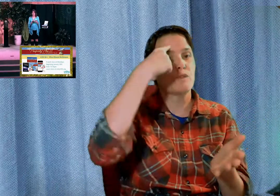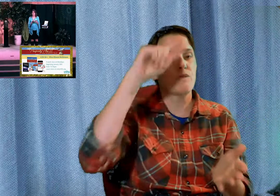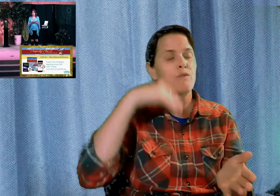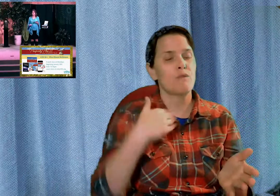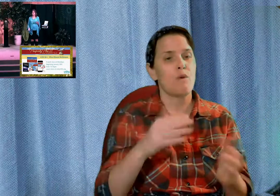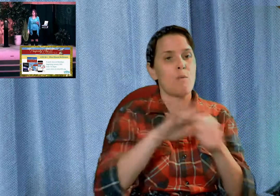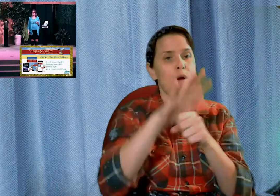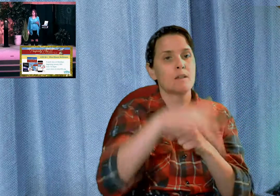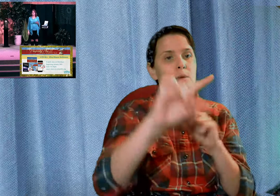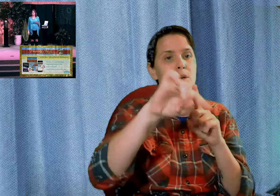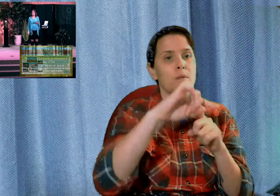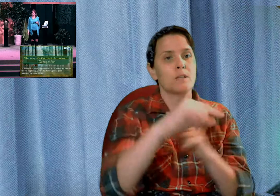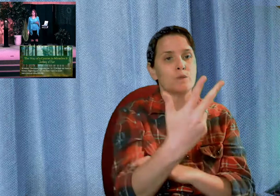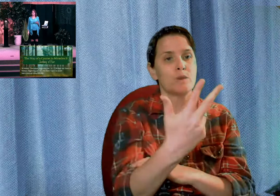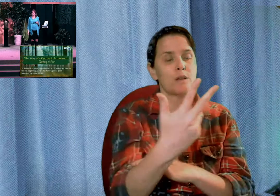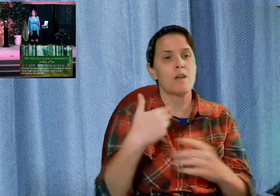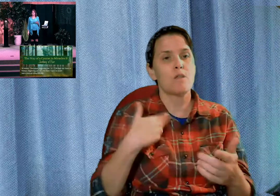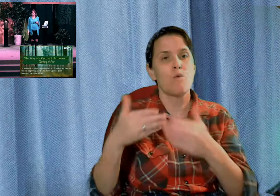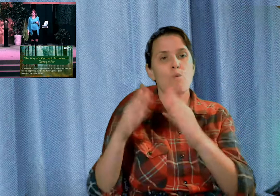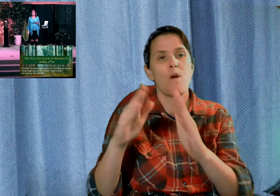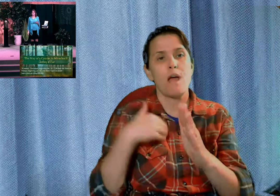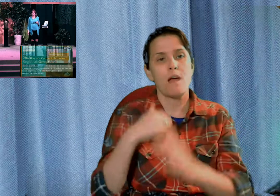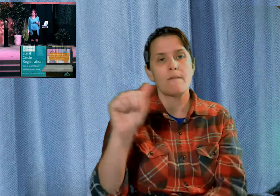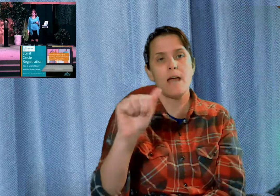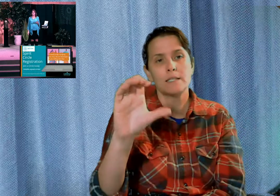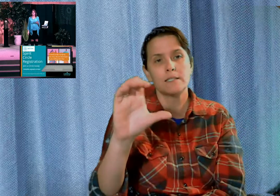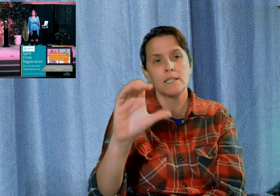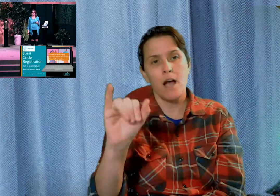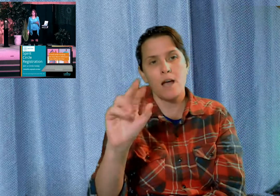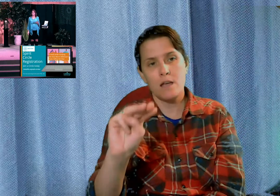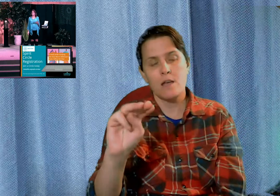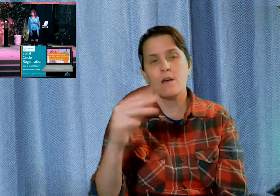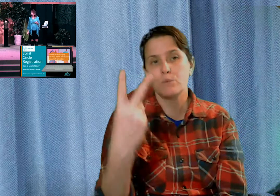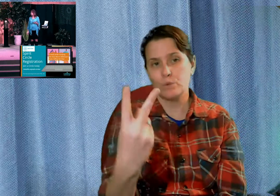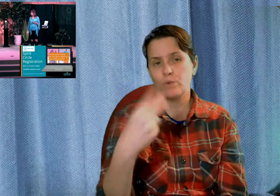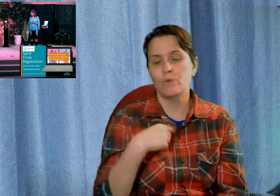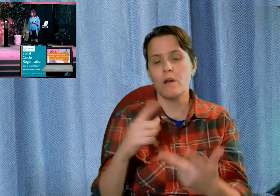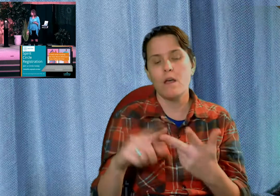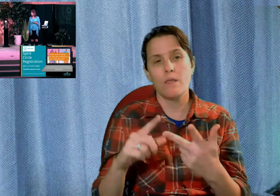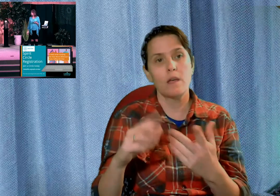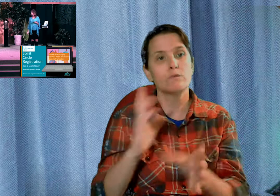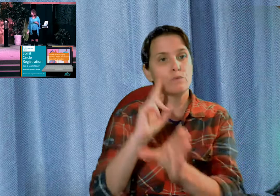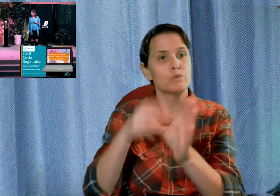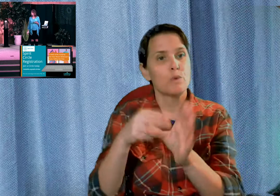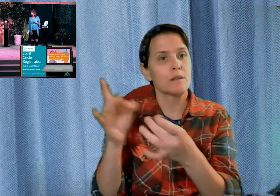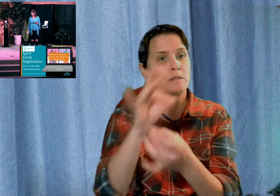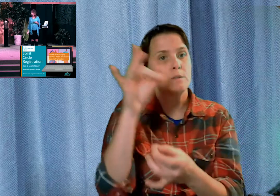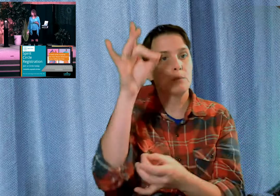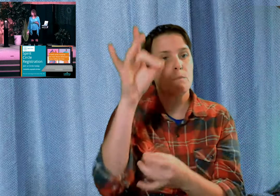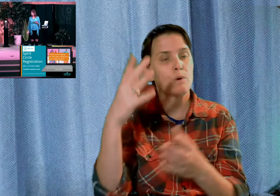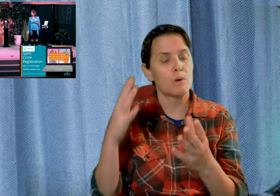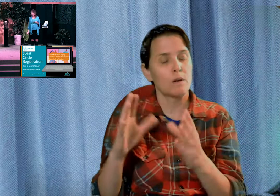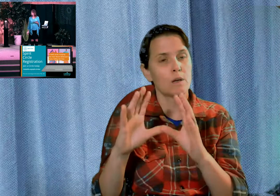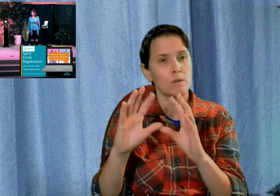ACIM 2, and to join a Spirit Circle. As Reverend Eliza mentioned, we will be studying Falling into Ease,